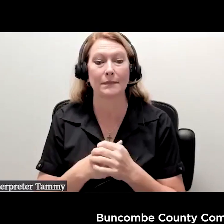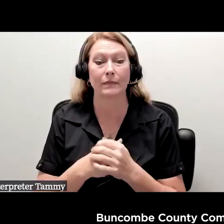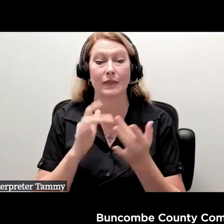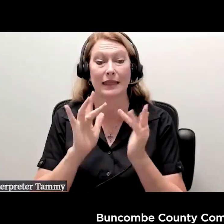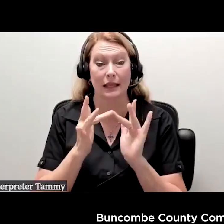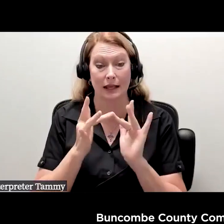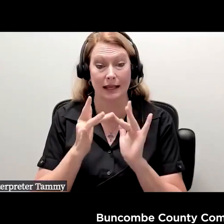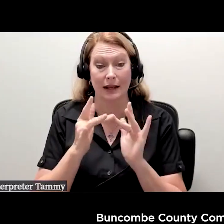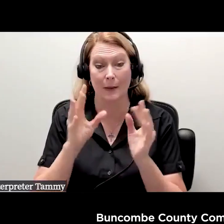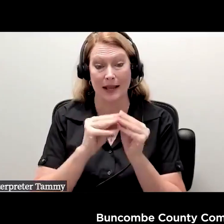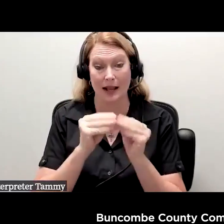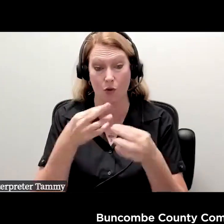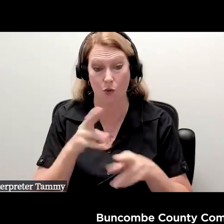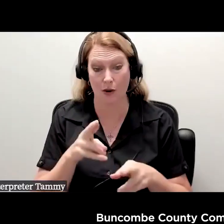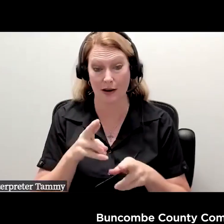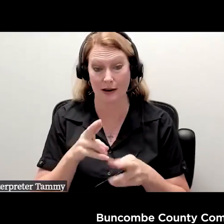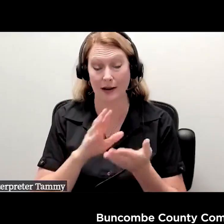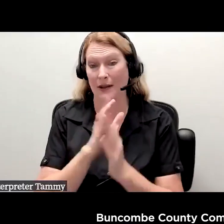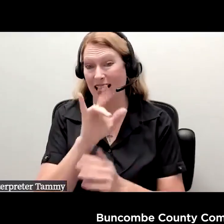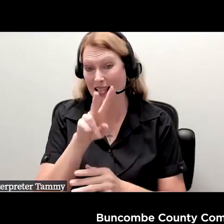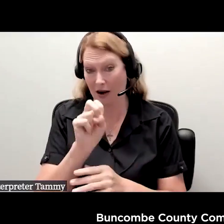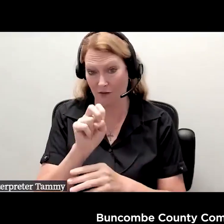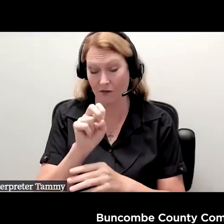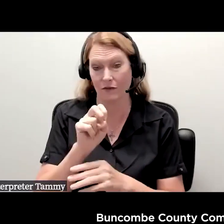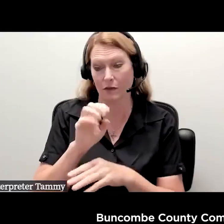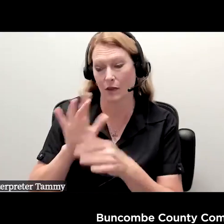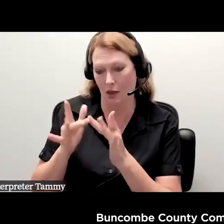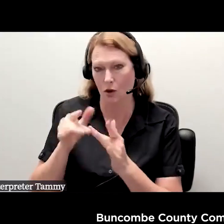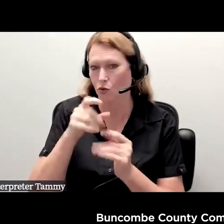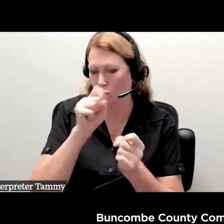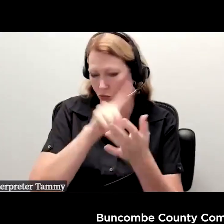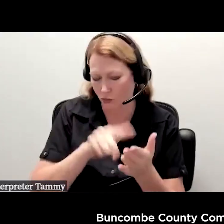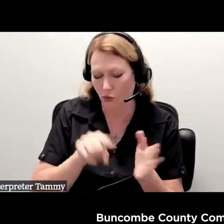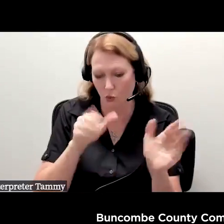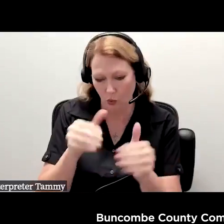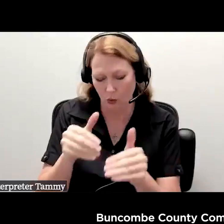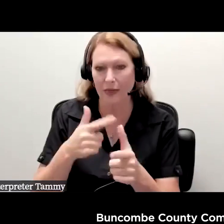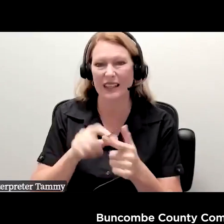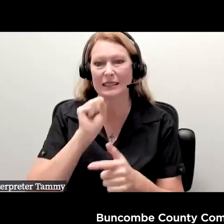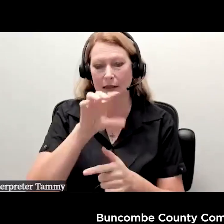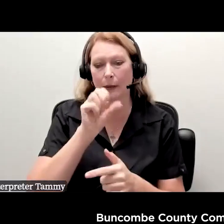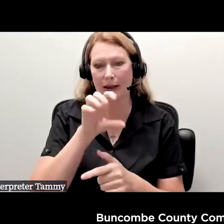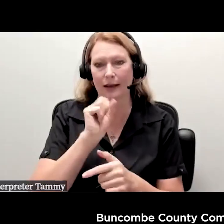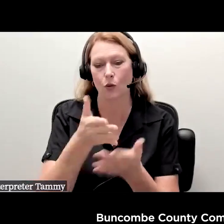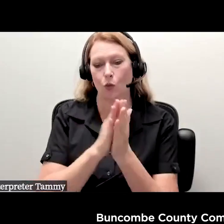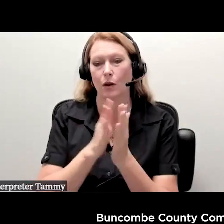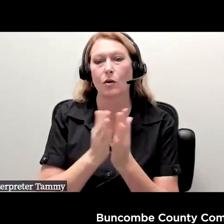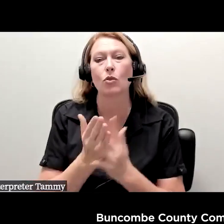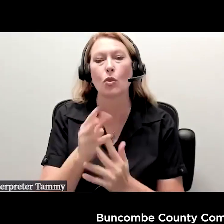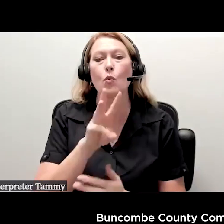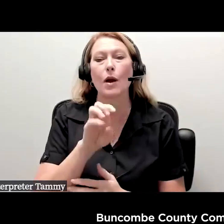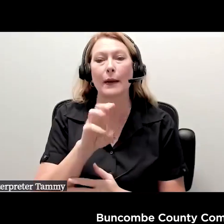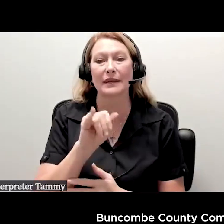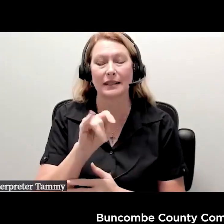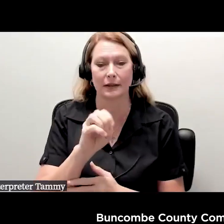went live right before the storm, so people can check room availability and submit their booking requests through the website. And our